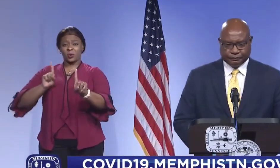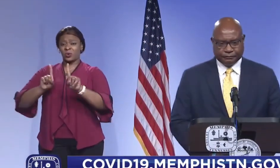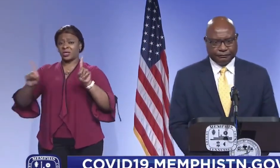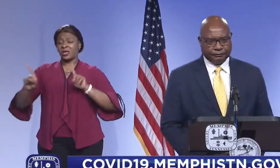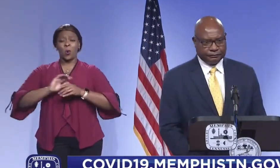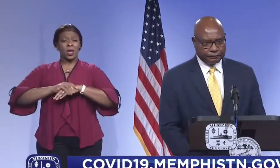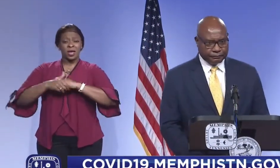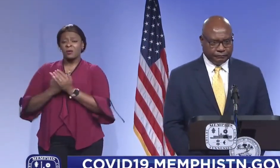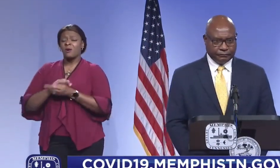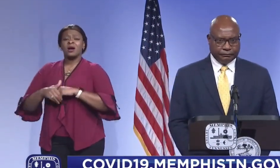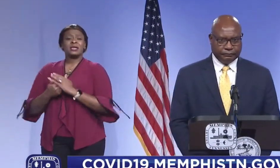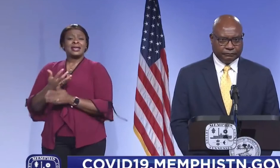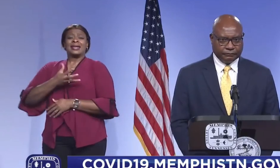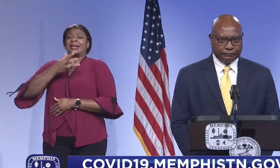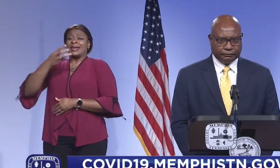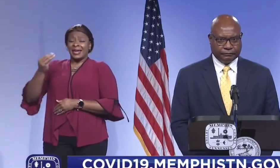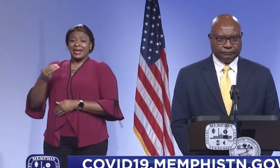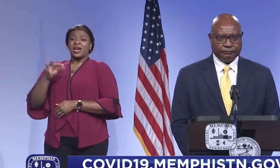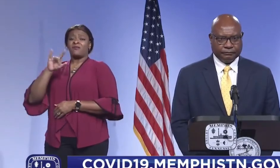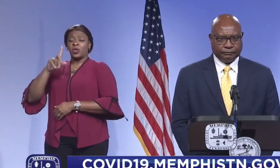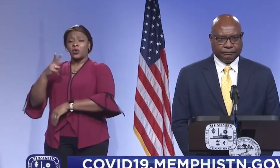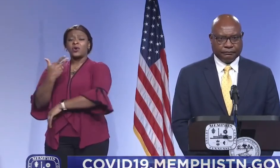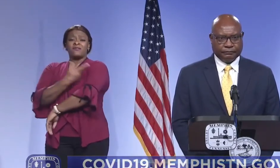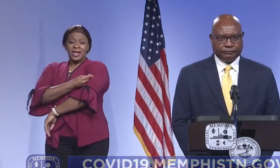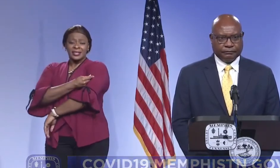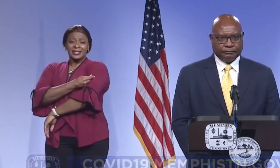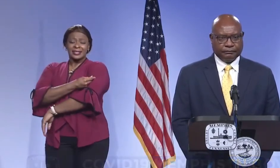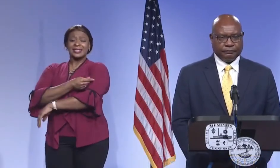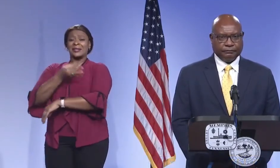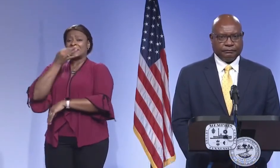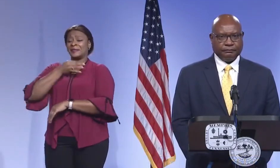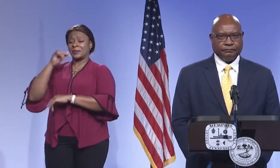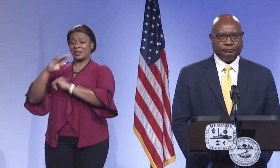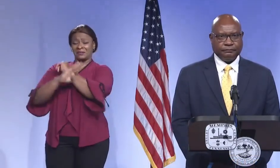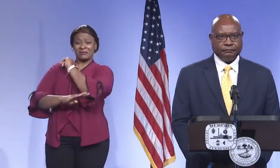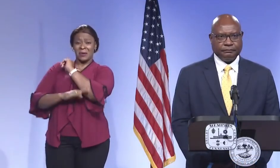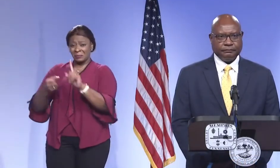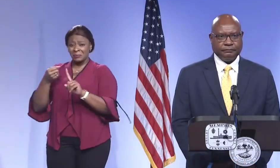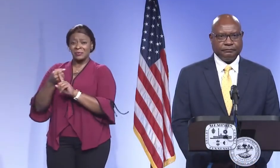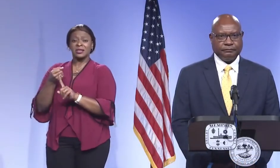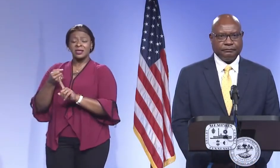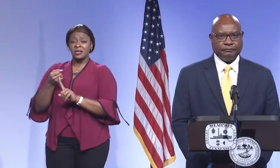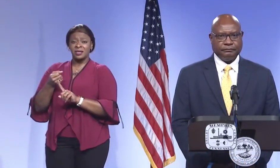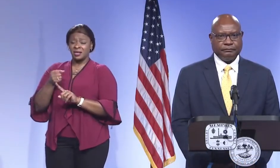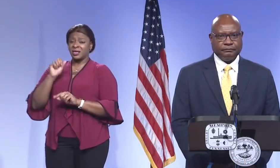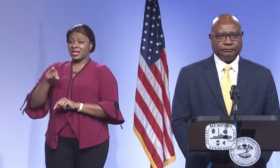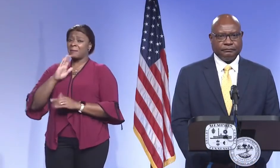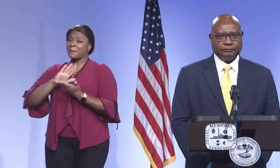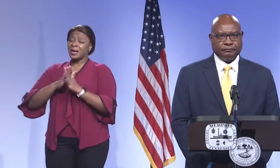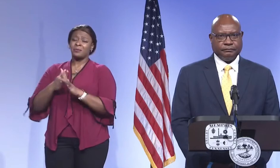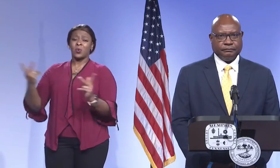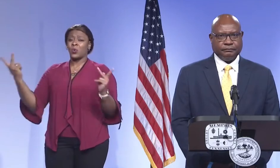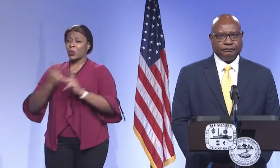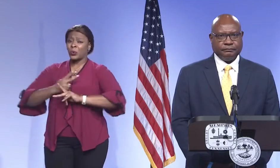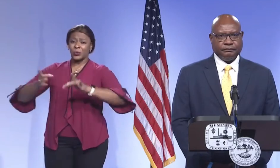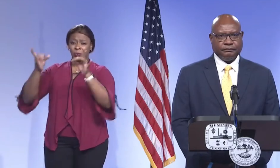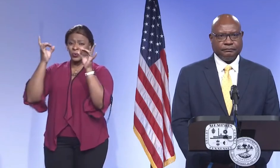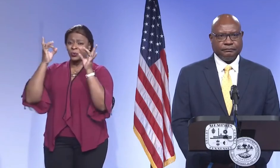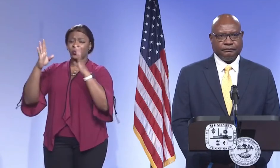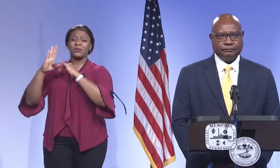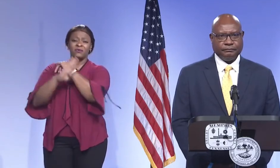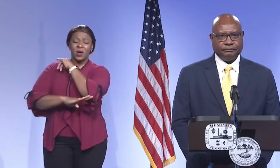hand washing, and get a flu vaccine as we head into the fall, it could be one of the worst stretches of